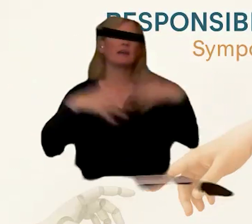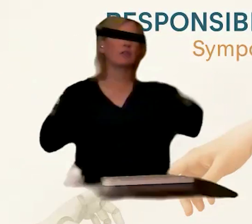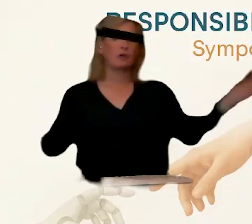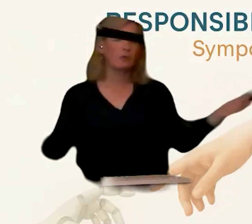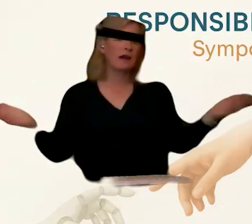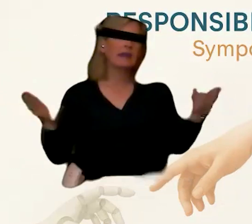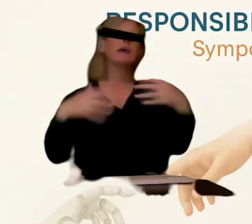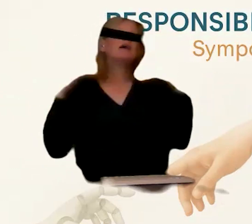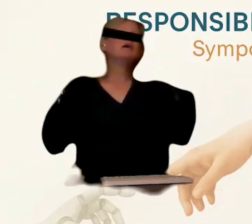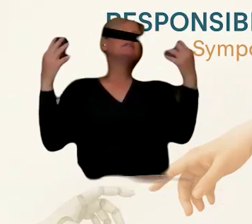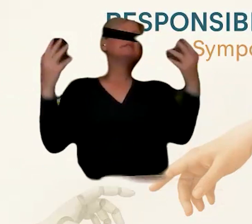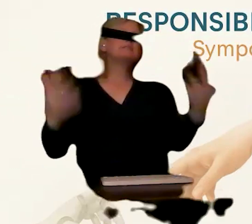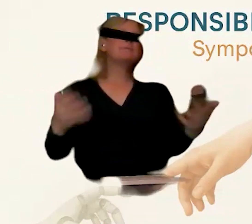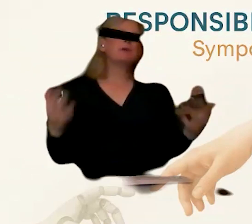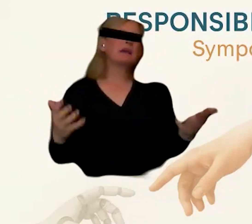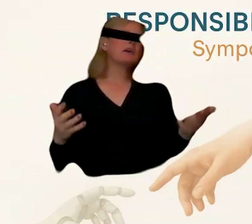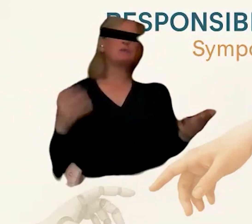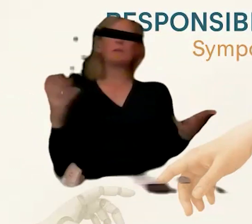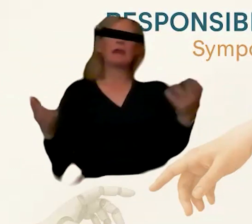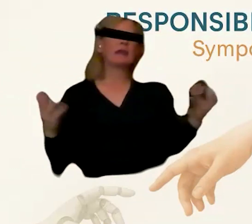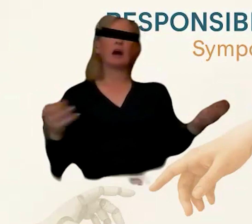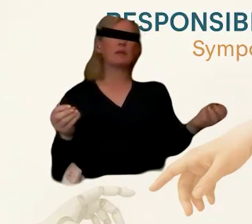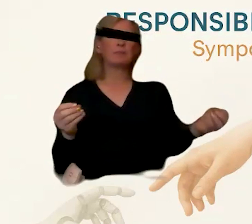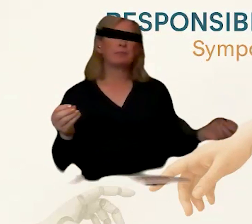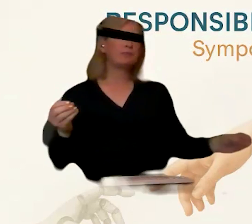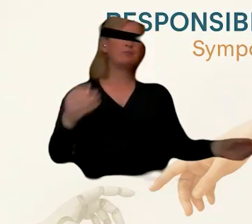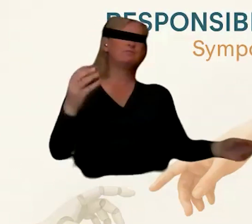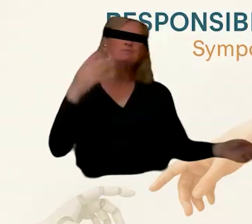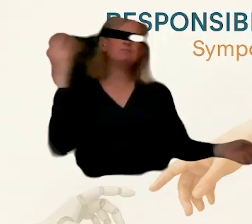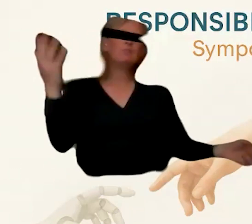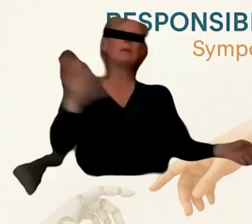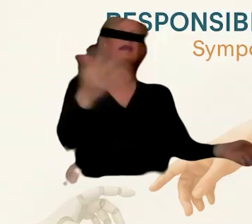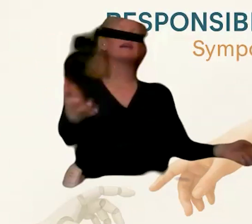of that data and throw it away simply because we may not